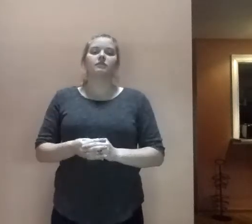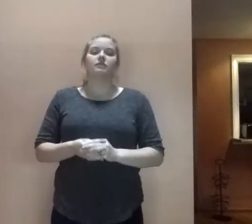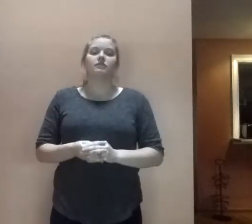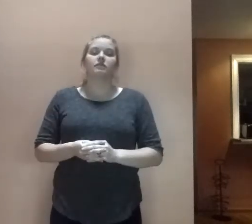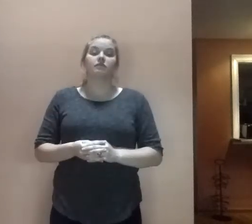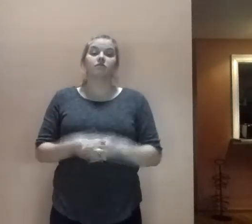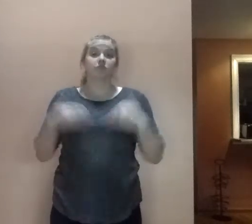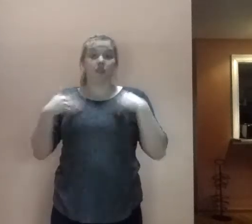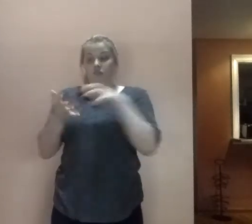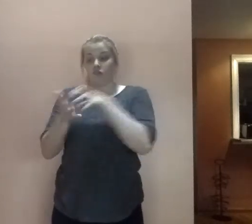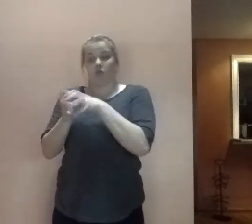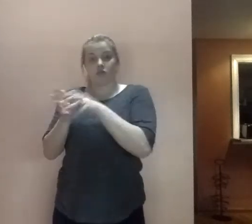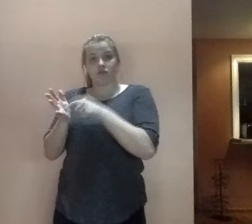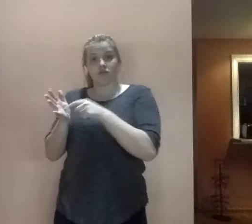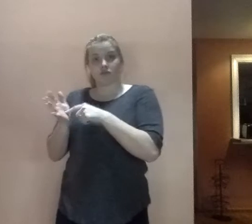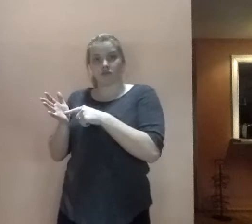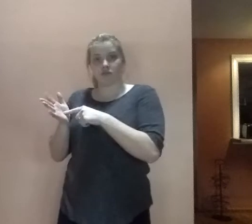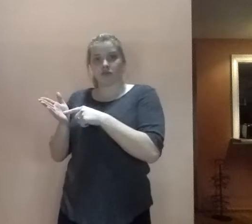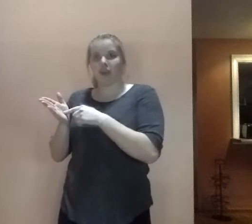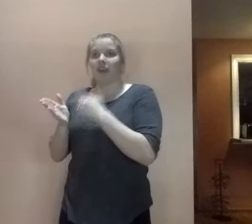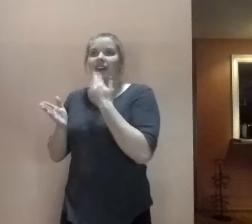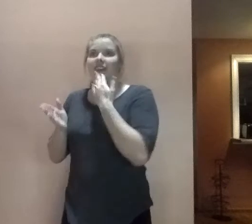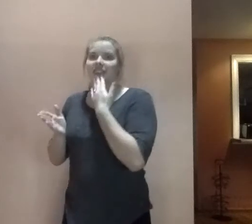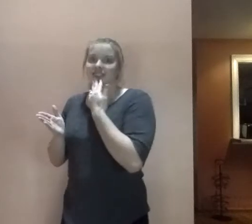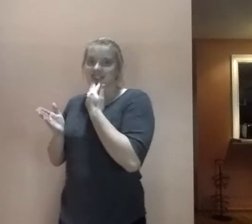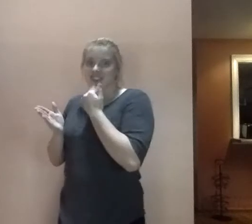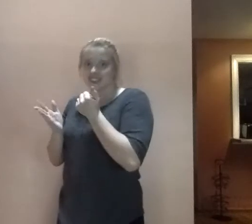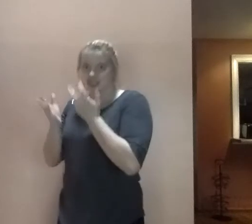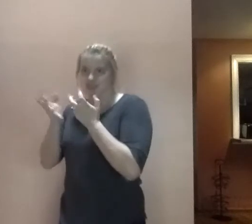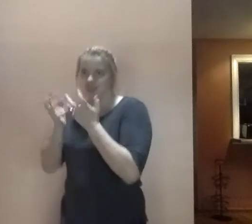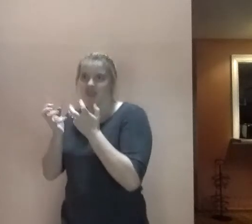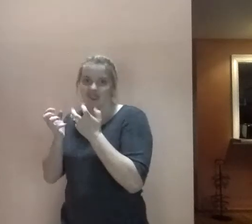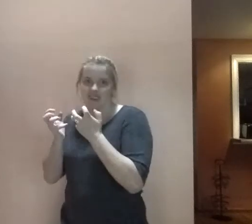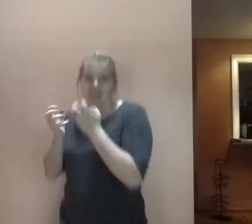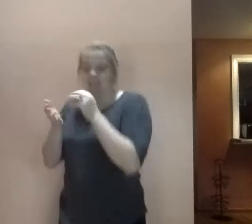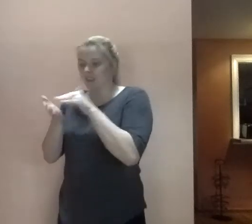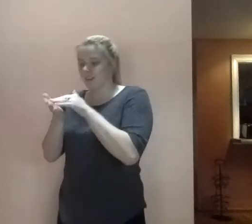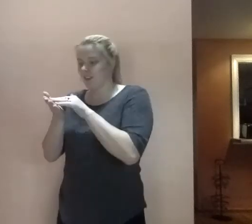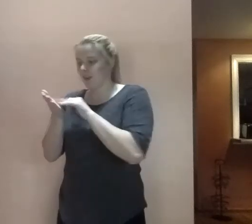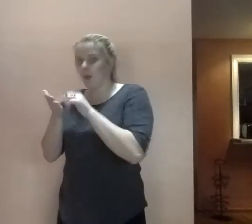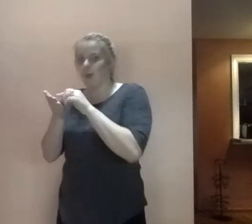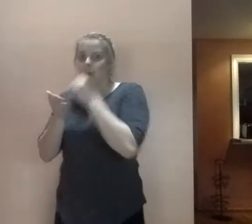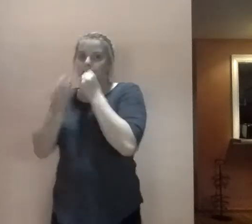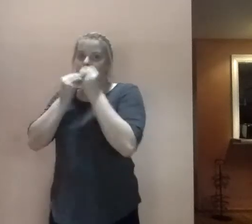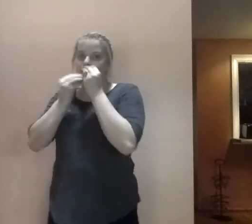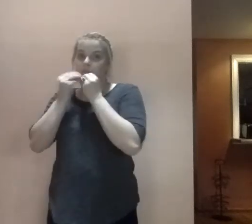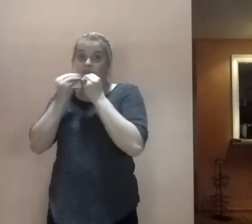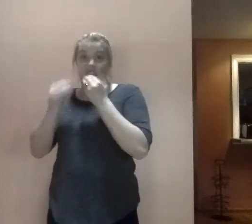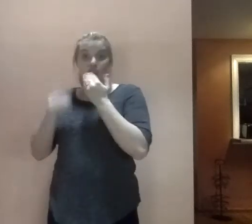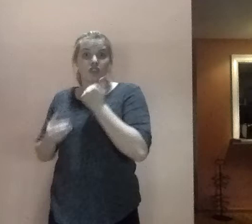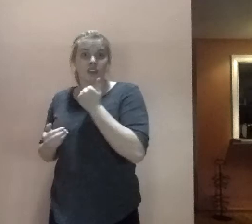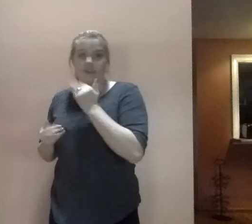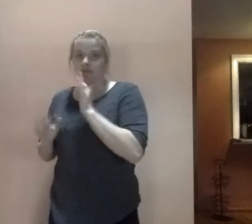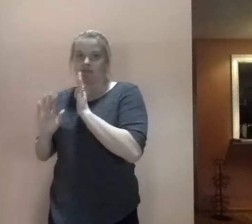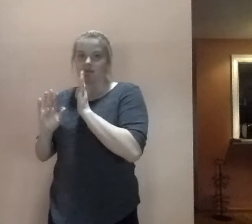sugar lures you in like the Trojan horse, but waiting inside that cookie is a huge load of butter or shortening, and that's what fattens you up, and